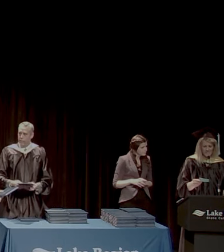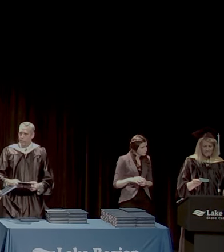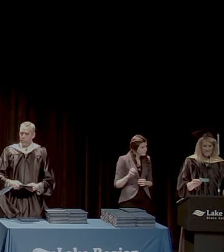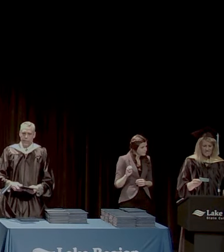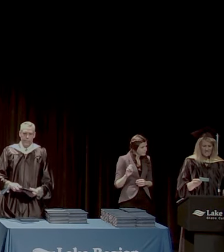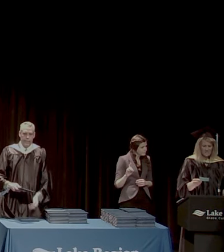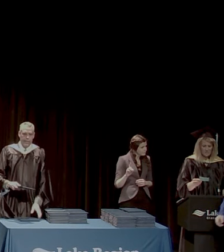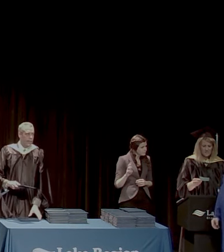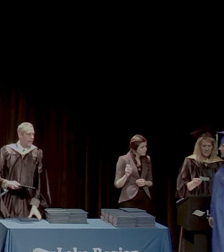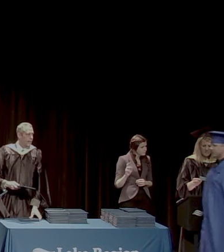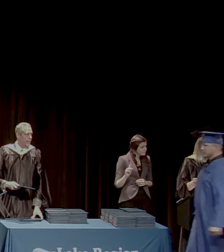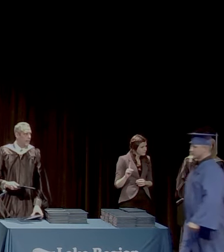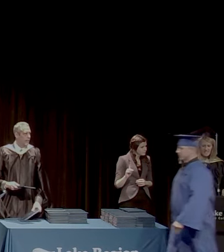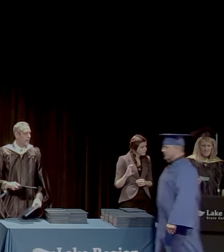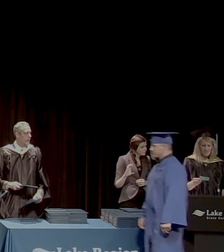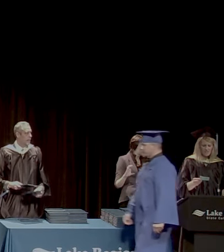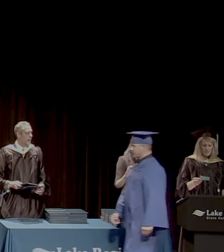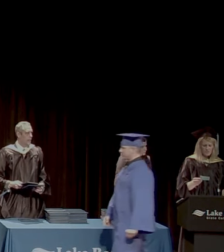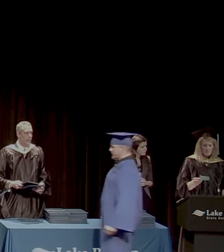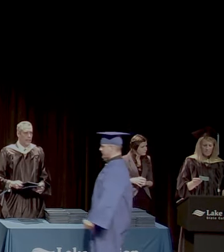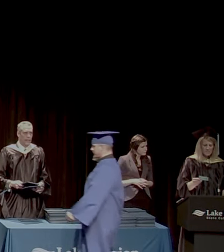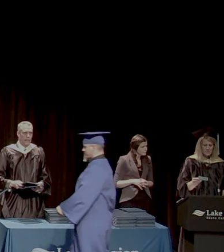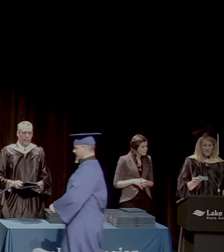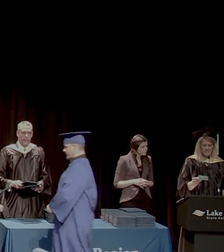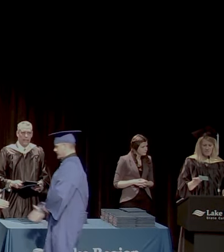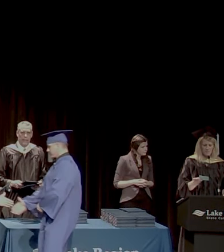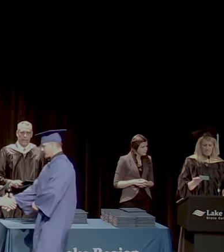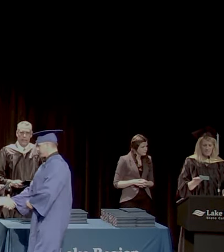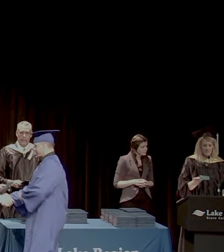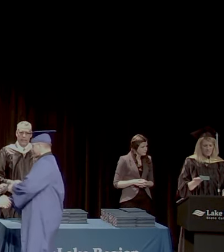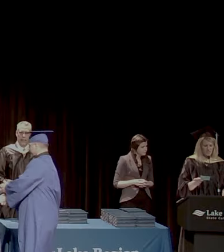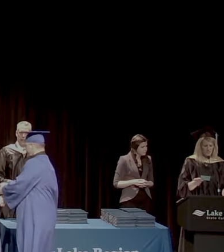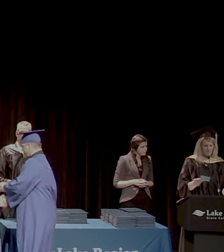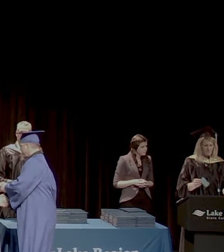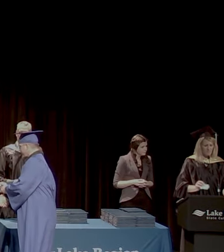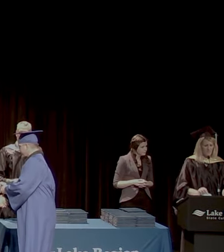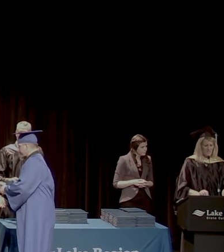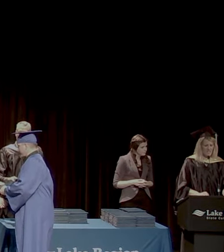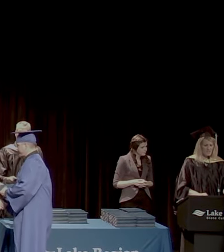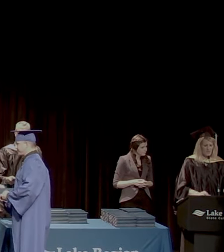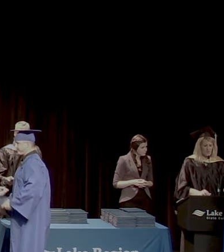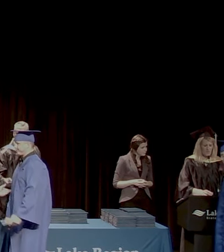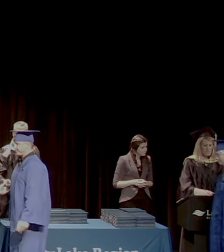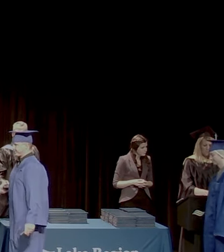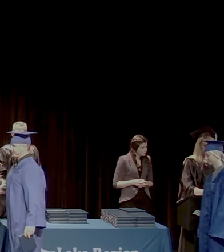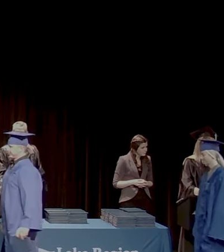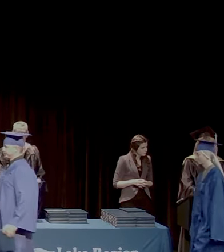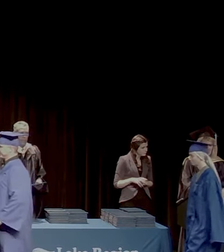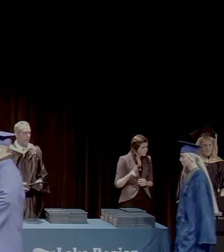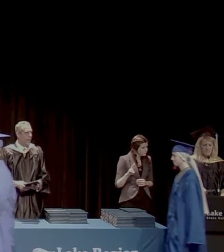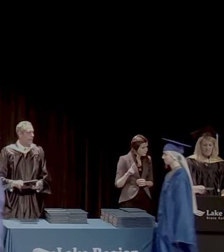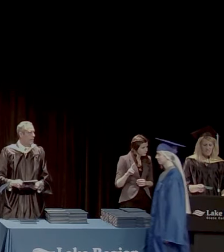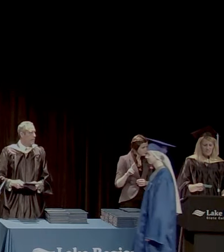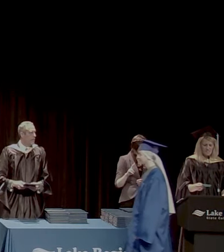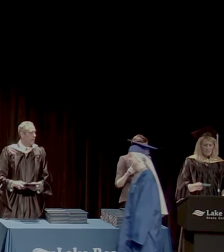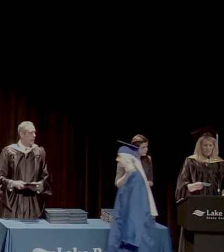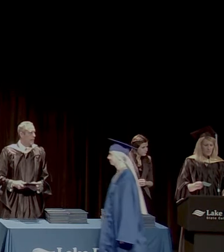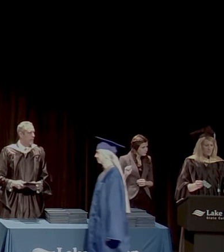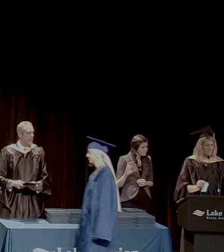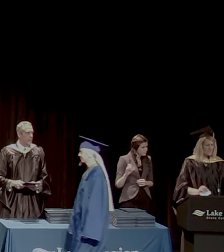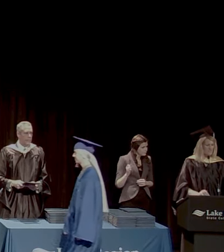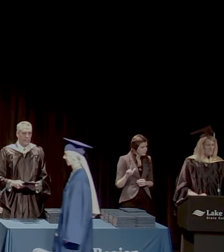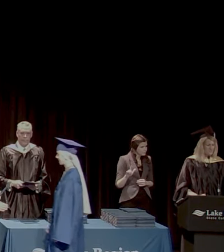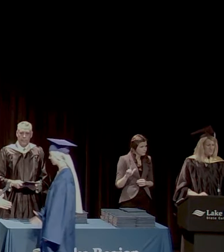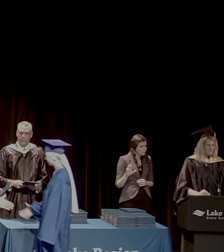Edward Christensen, Associate in Applied Science, Law Enforcement, Certificate, Peace Officer Training. Rachel Craig, Associate in Arts,